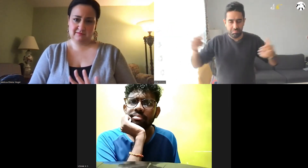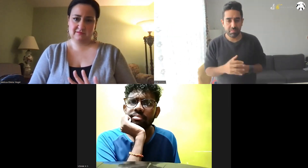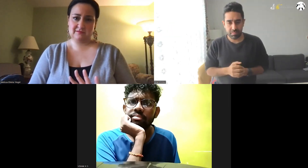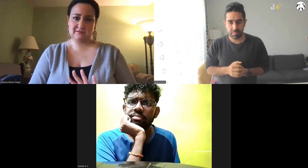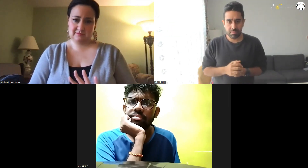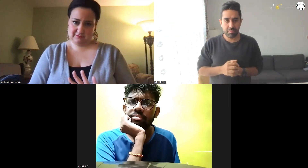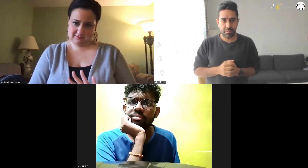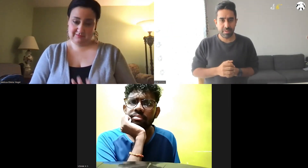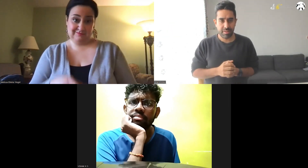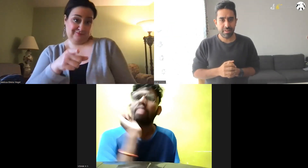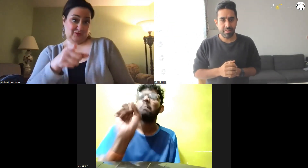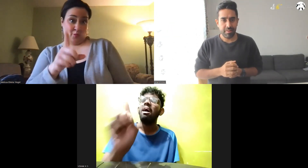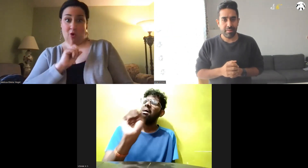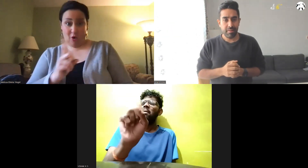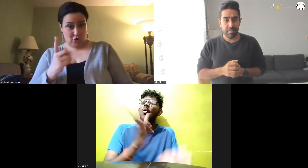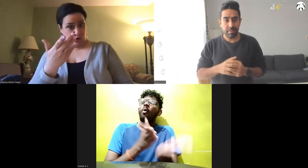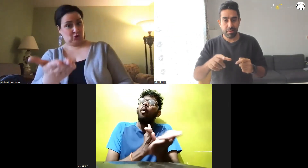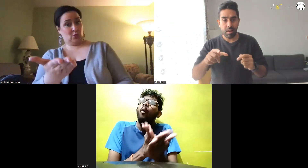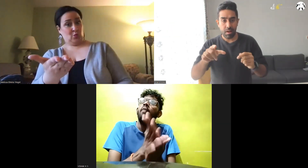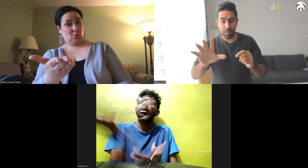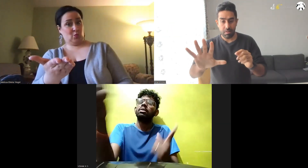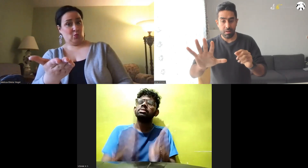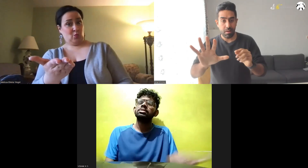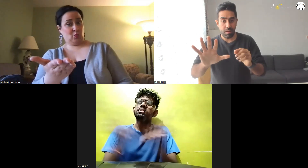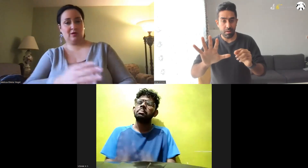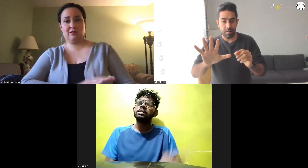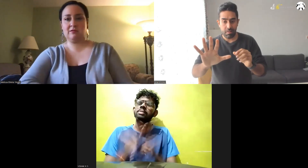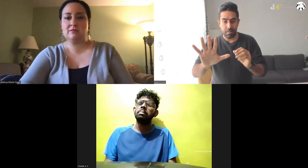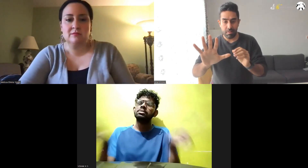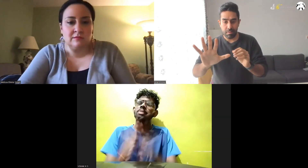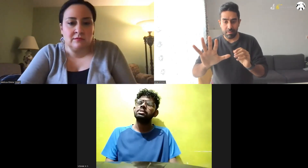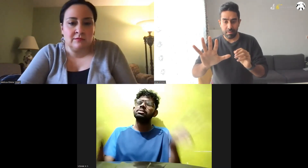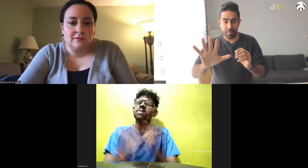So we have a diverse community, and everyone can say anything. So just forget it.